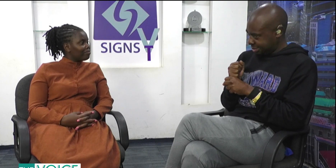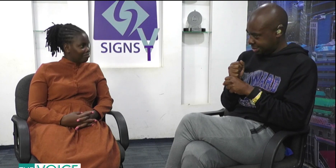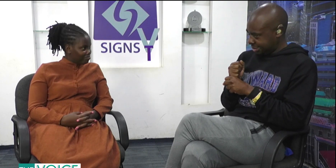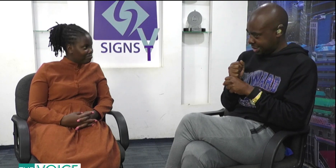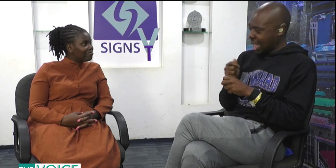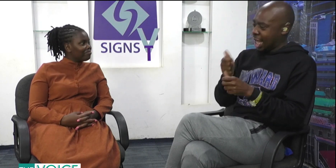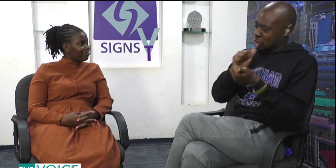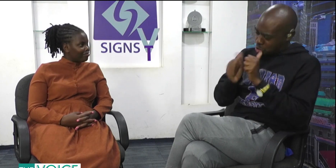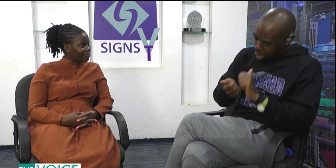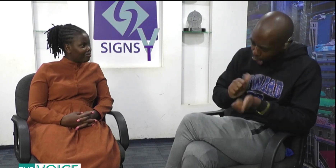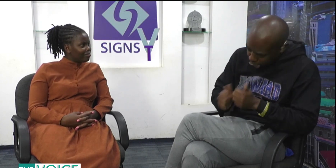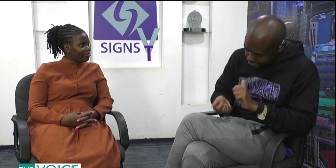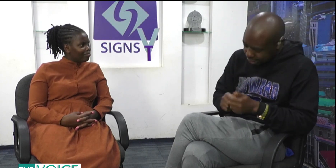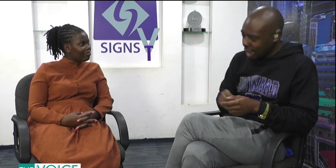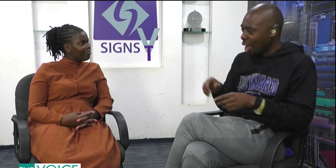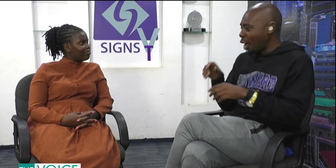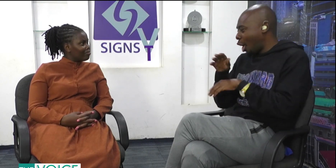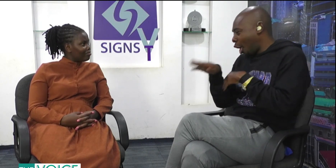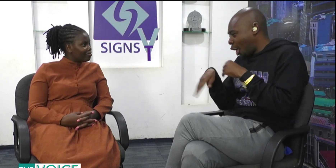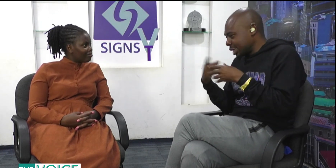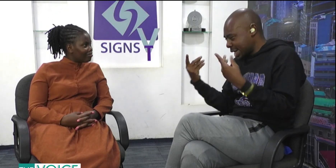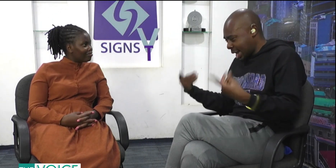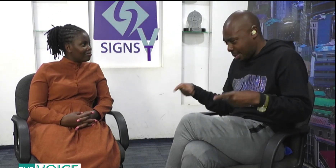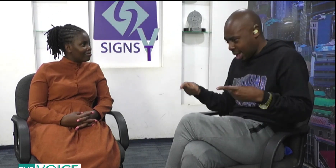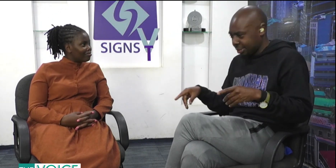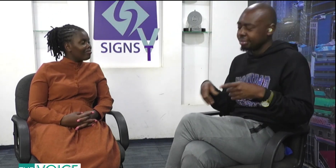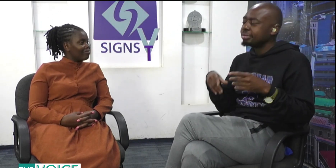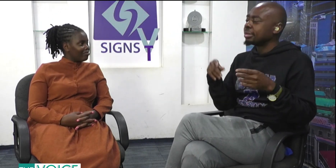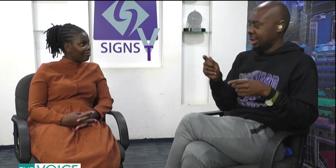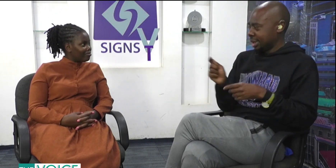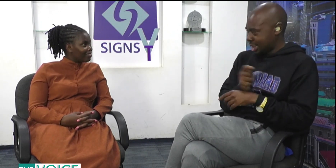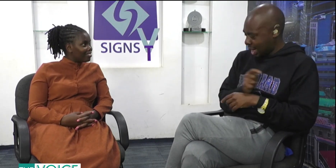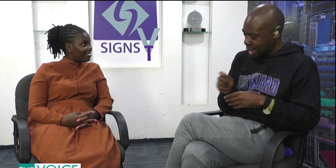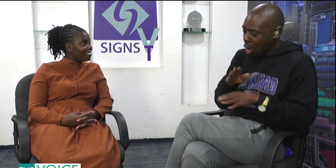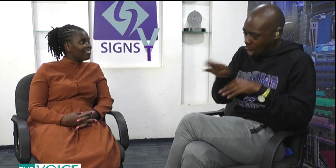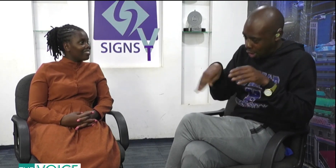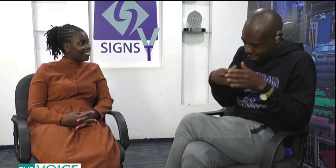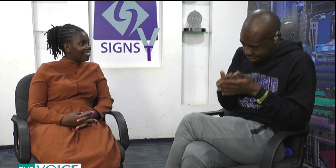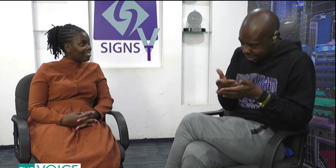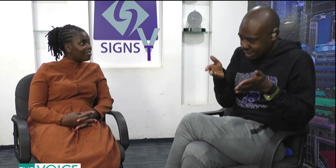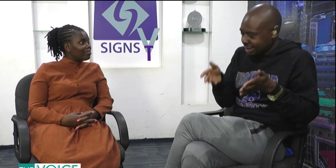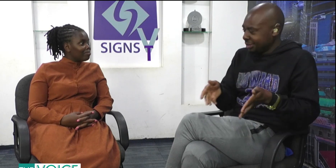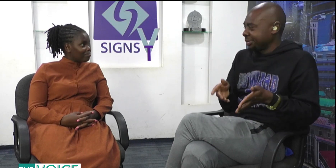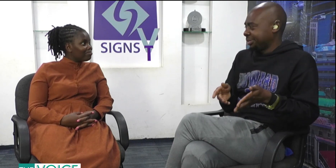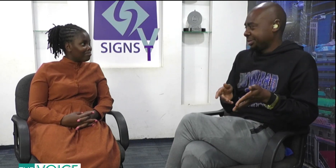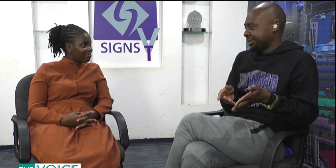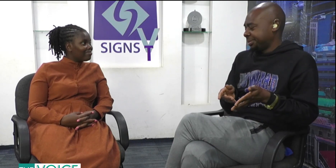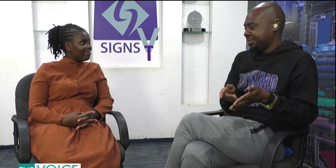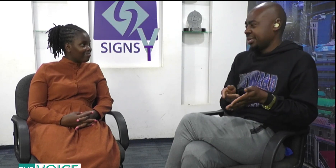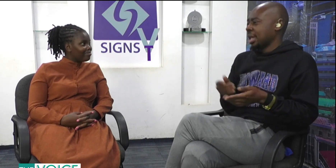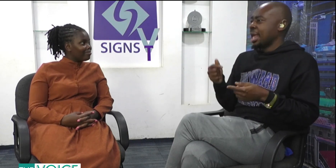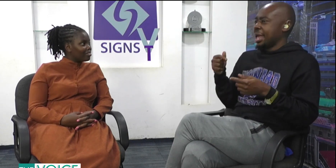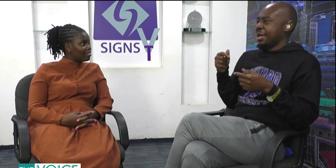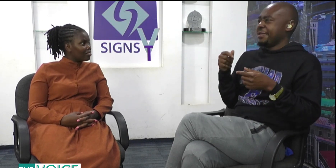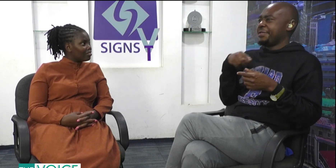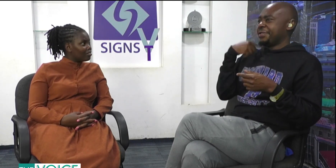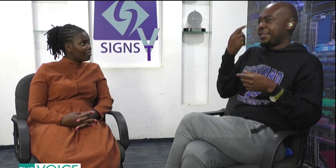did P1 for 2 years, and I also participated in sports as I continued with